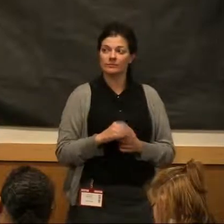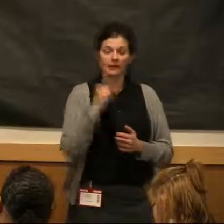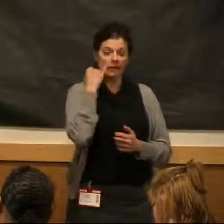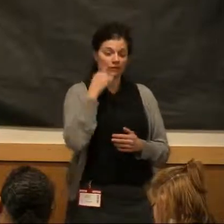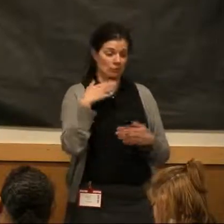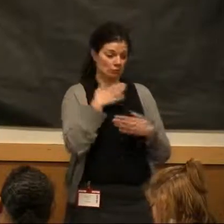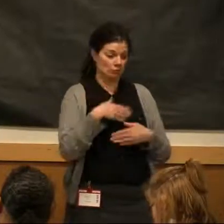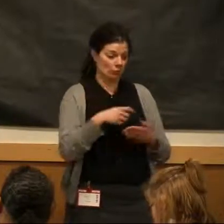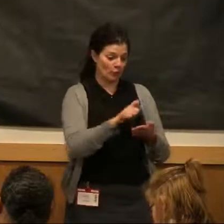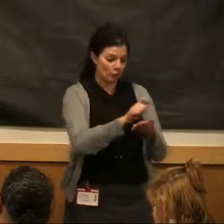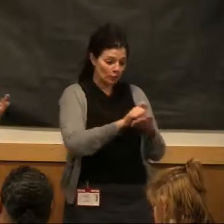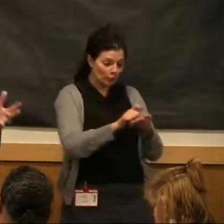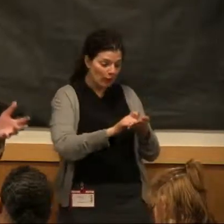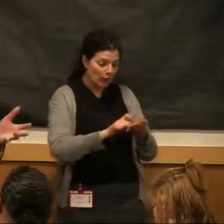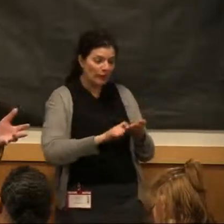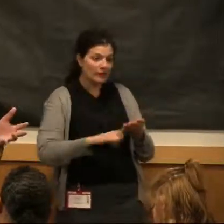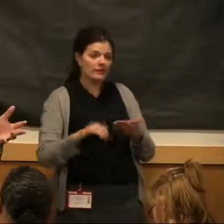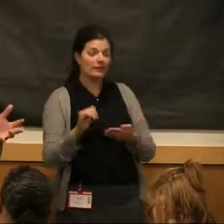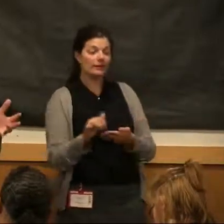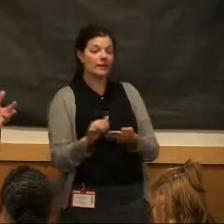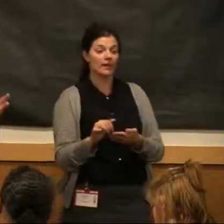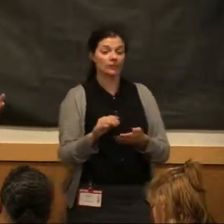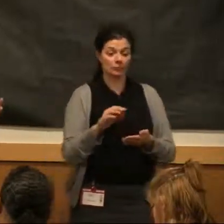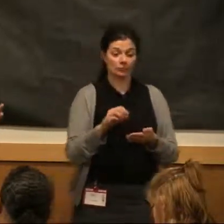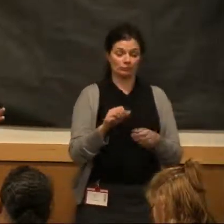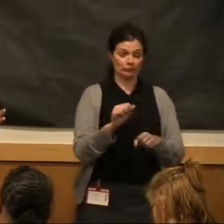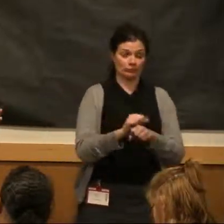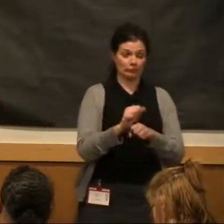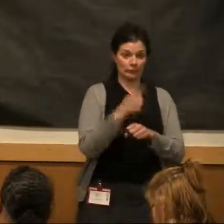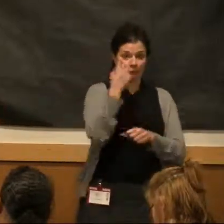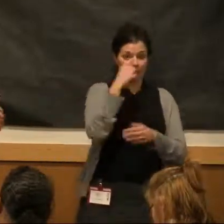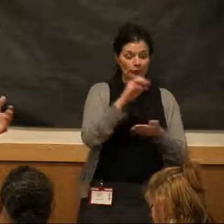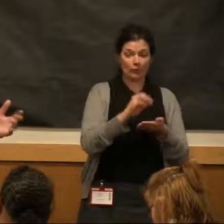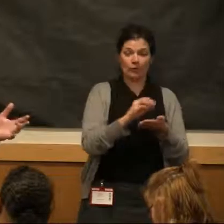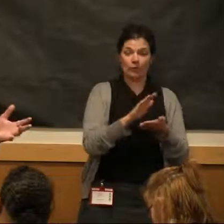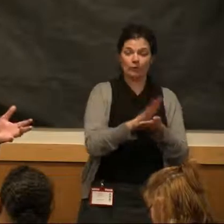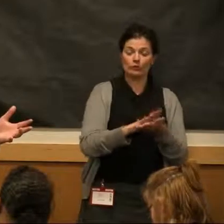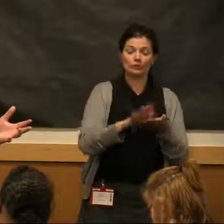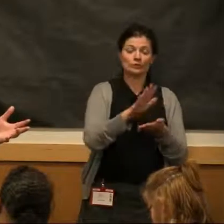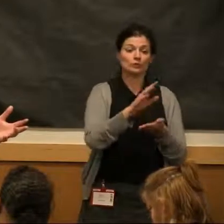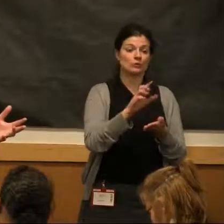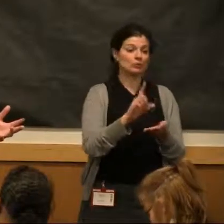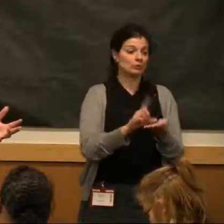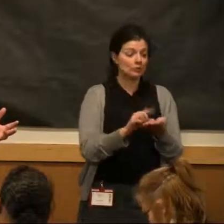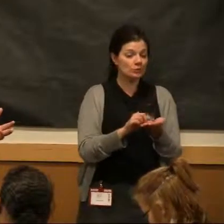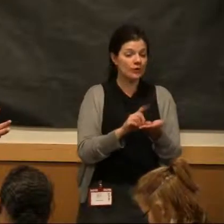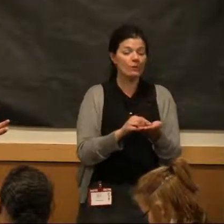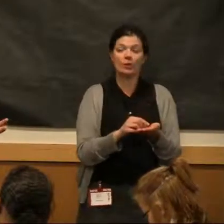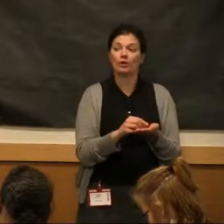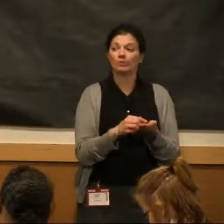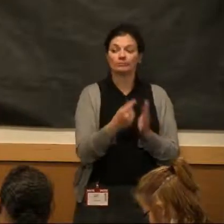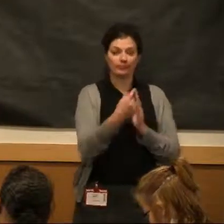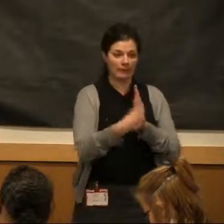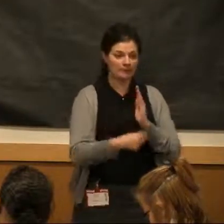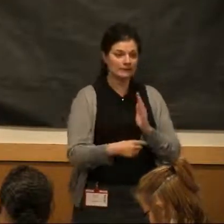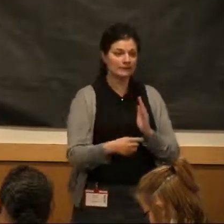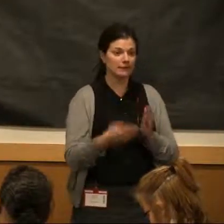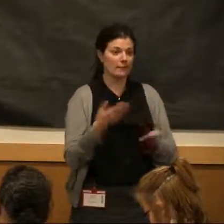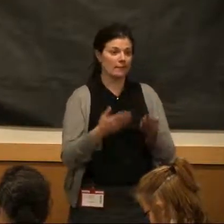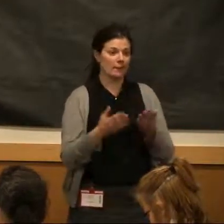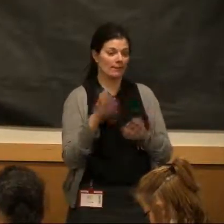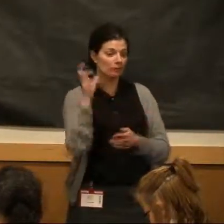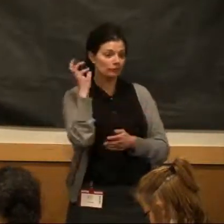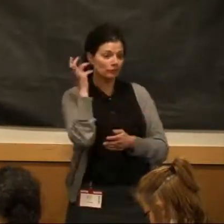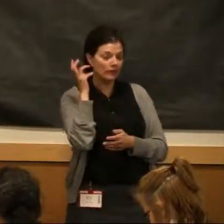and journalism and things like that, your school newspaper or a school magazine, there might be a school radio station or a school